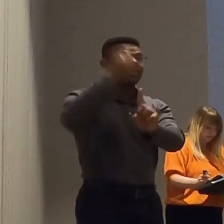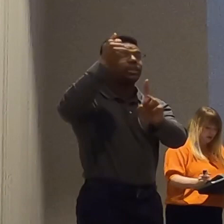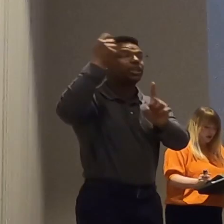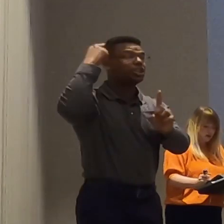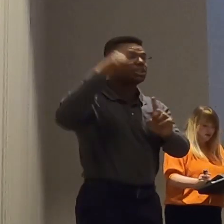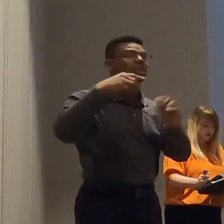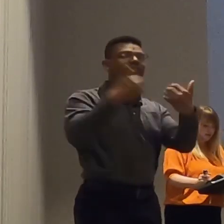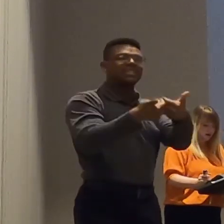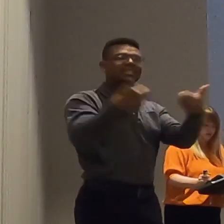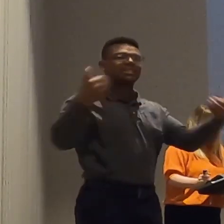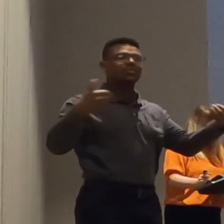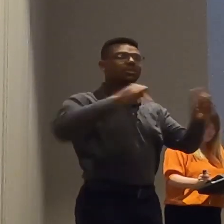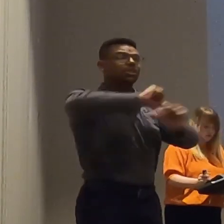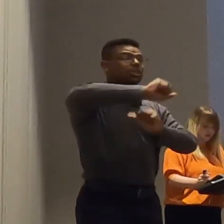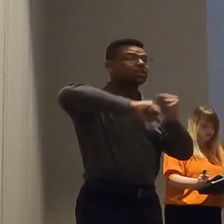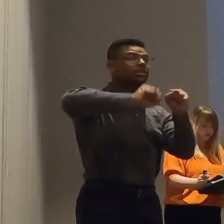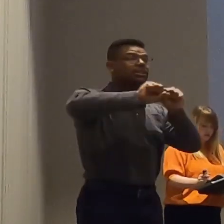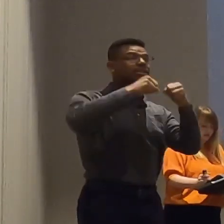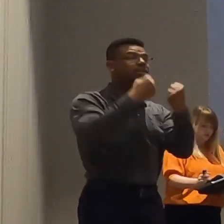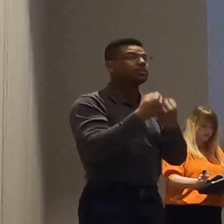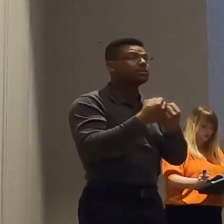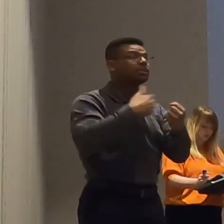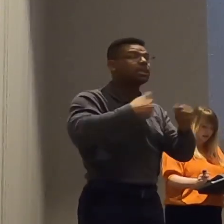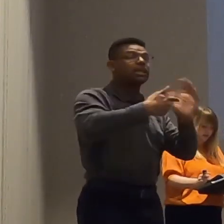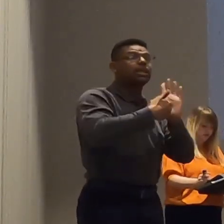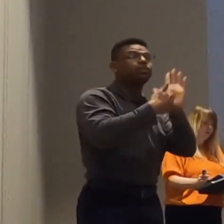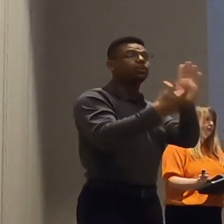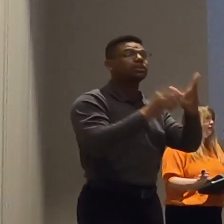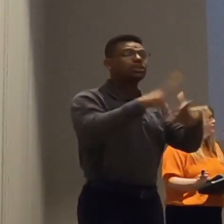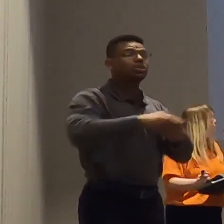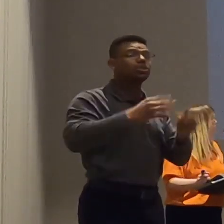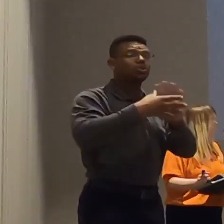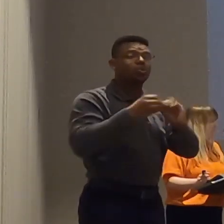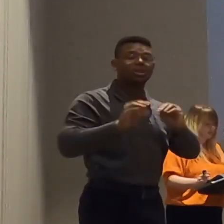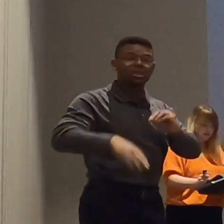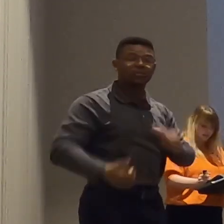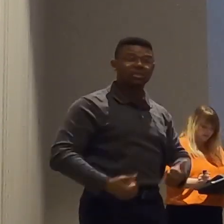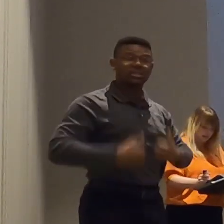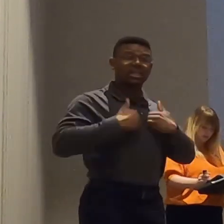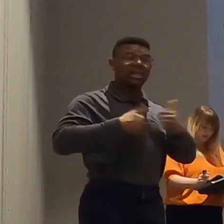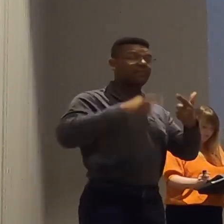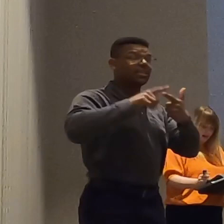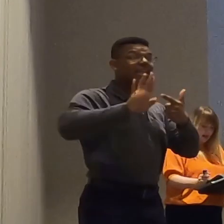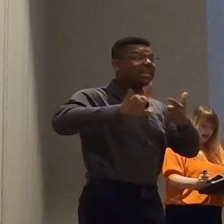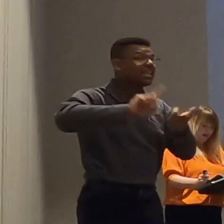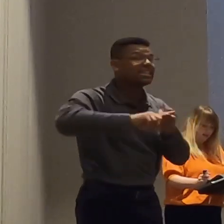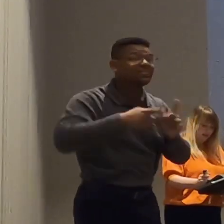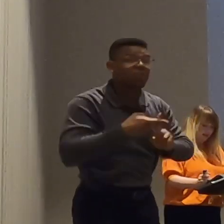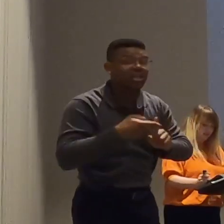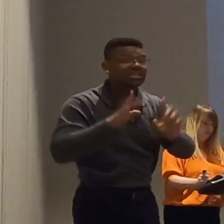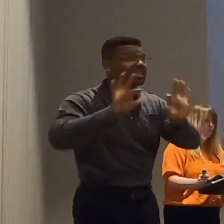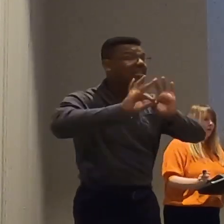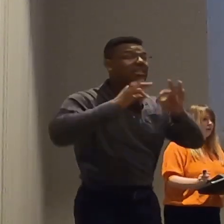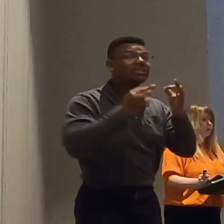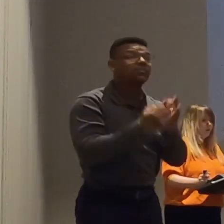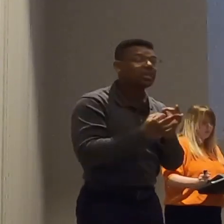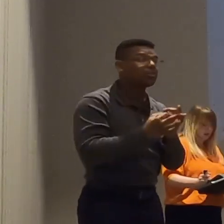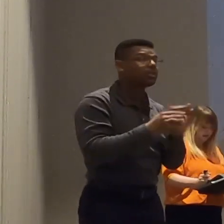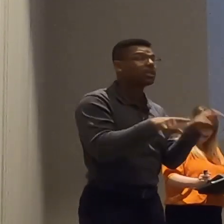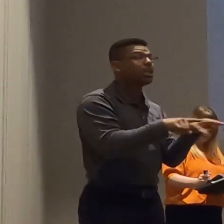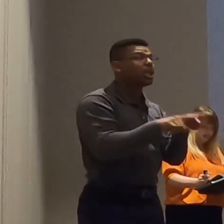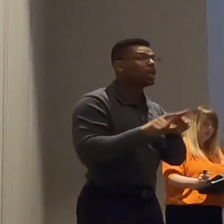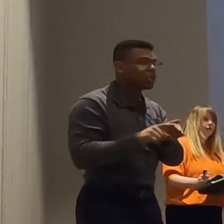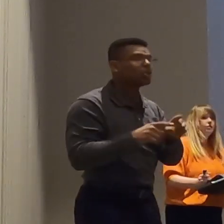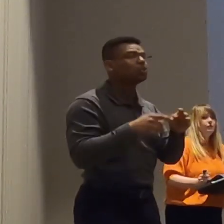society. Through his artworks, he presents stories from his own life, those of his friends, his family, and in the case of the work that we're going